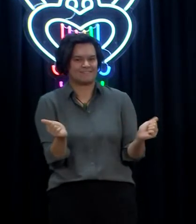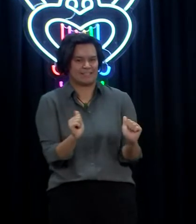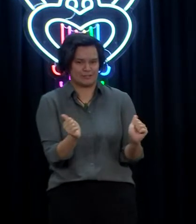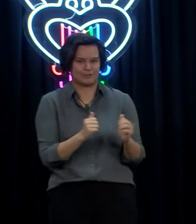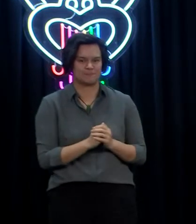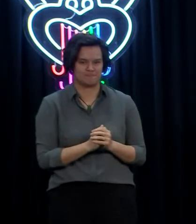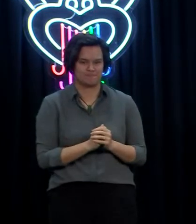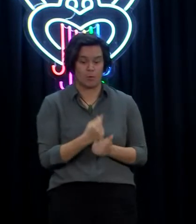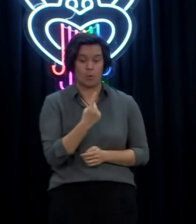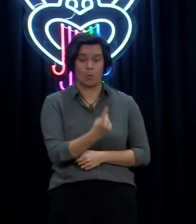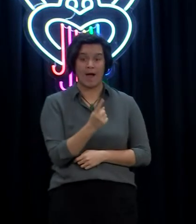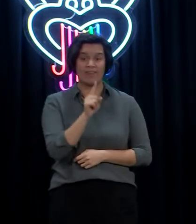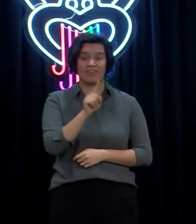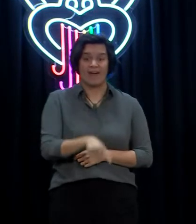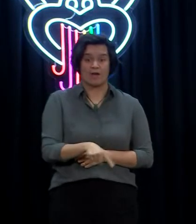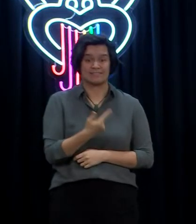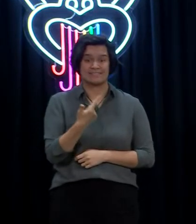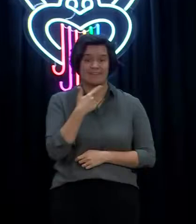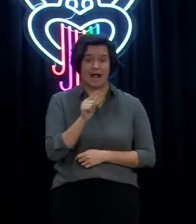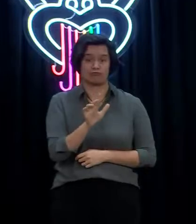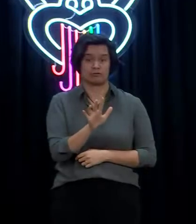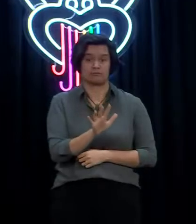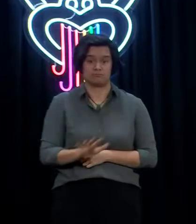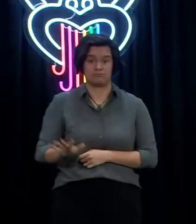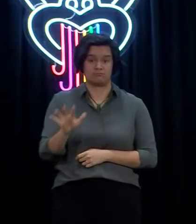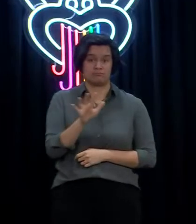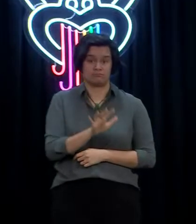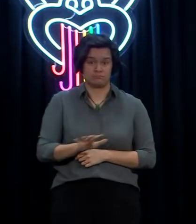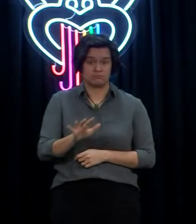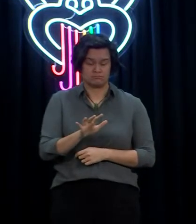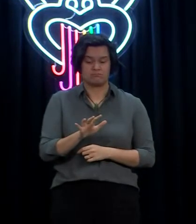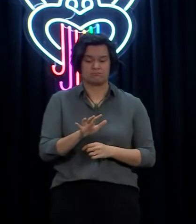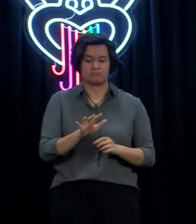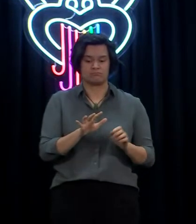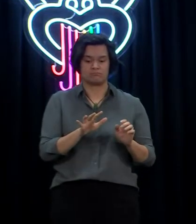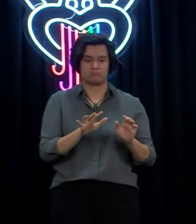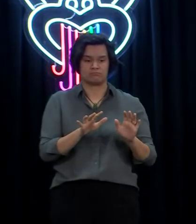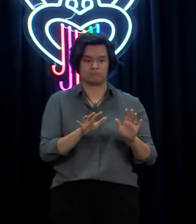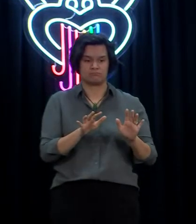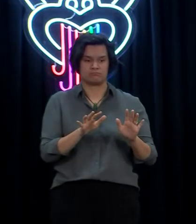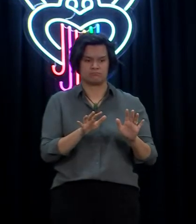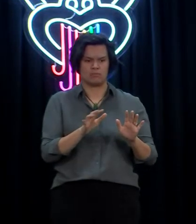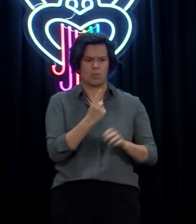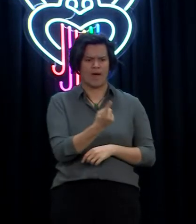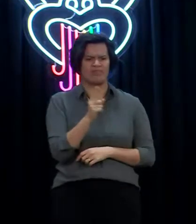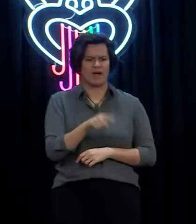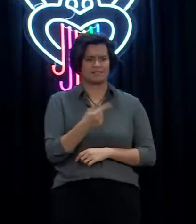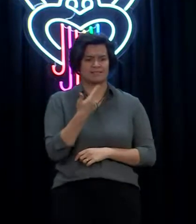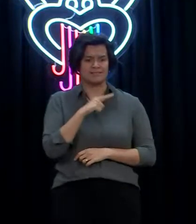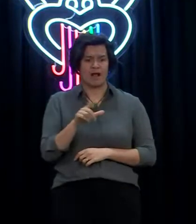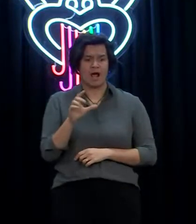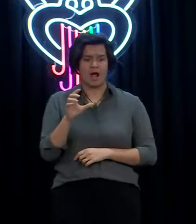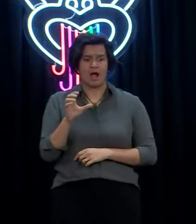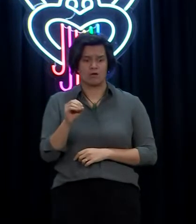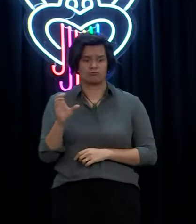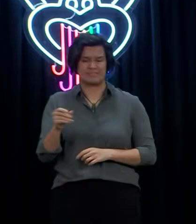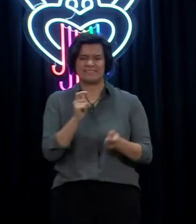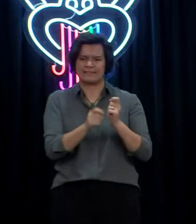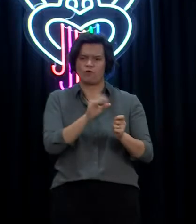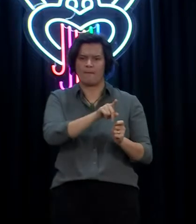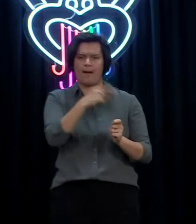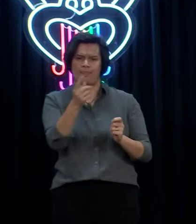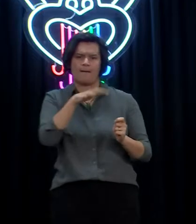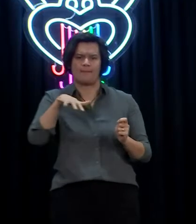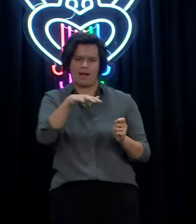around 1,710 suburbs taken from our 7 suburbs of interest. That brings our total this week